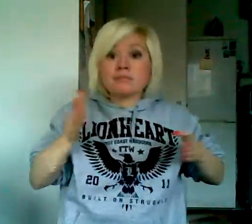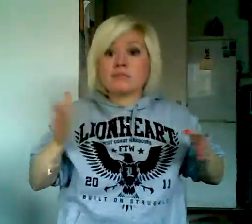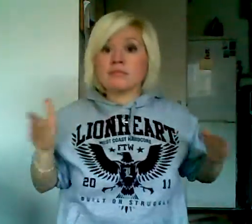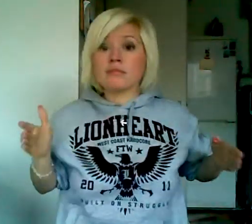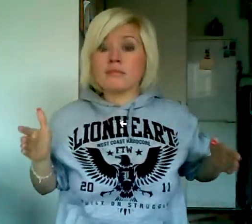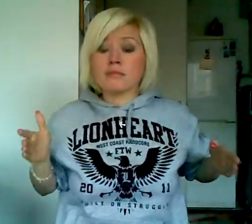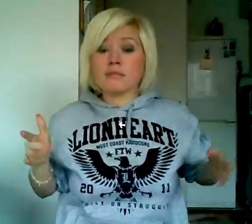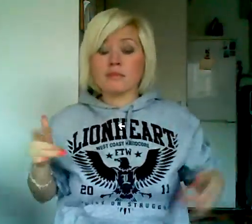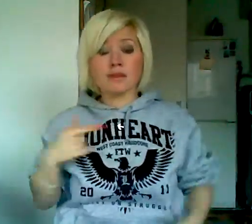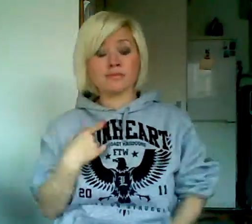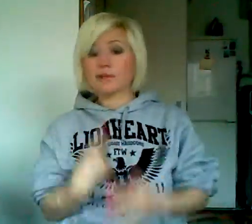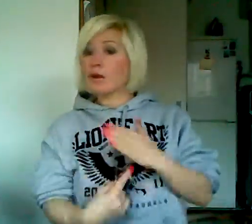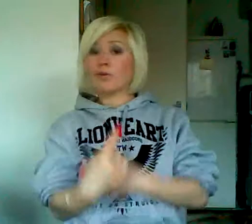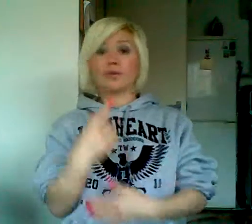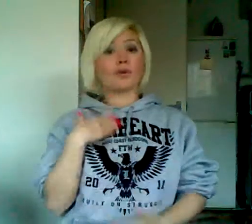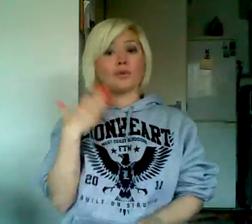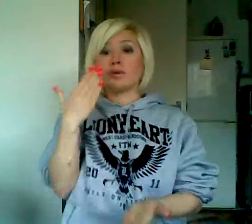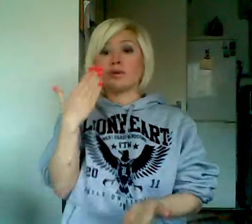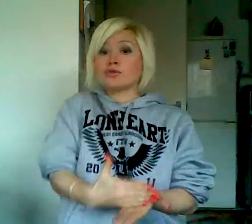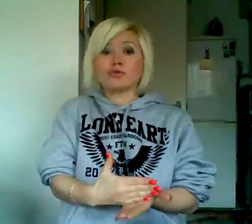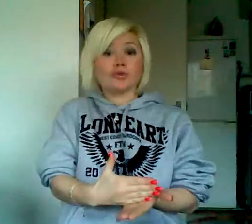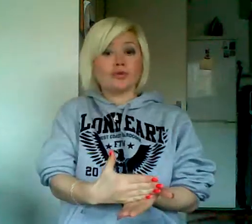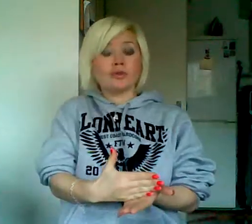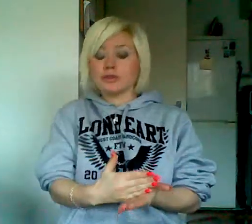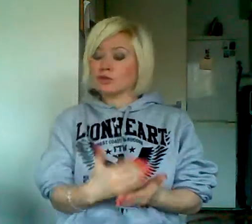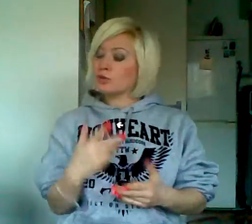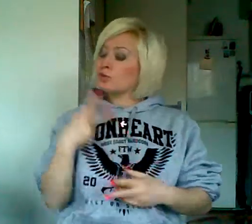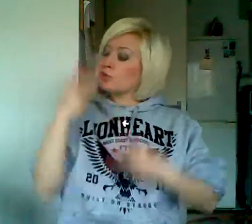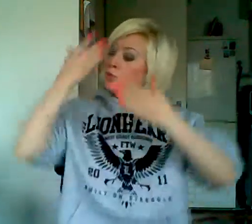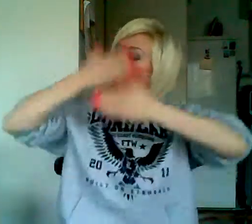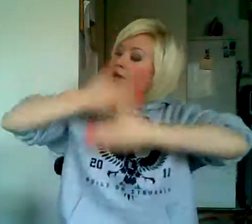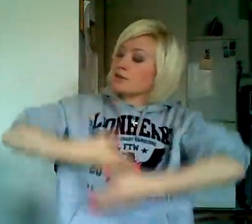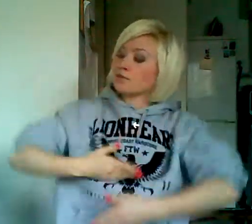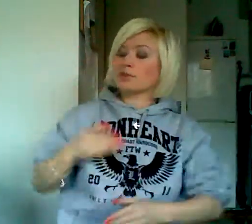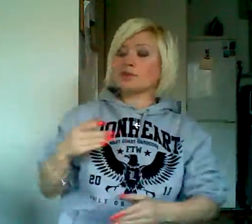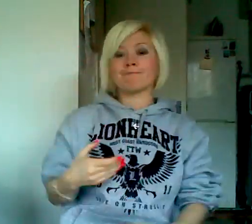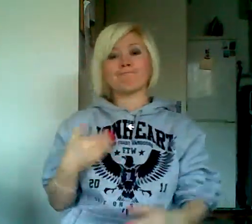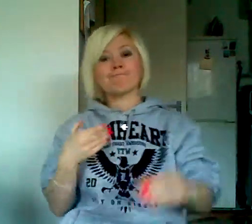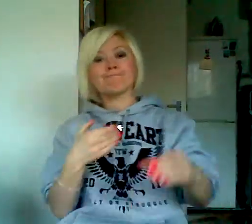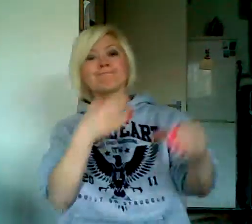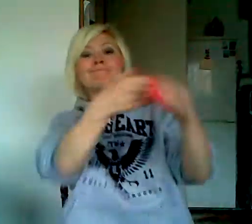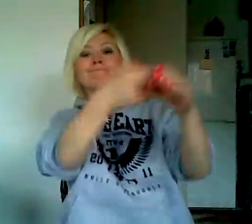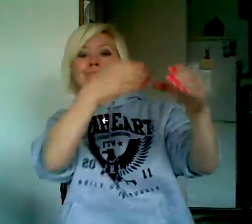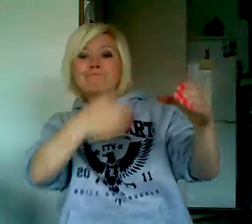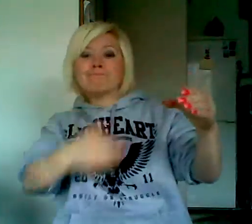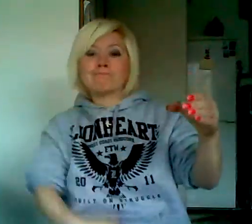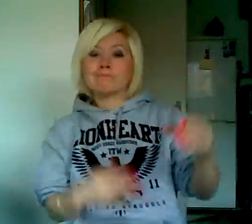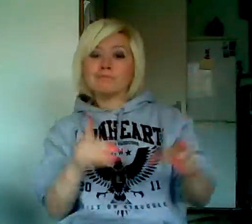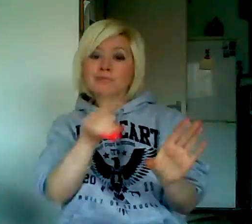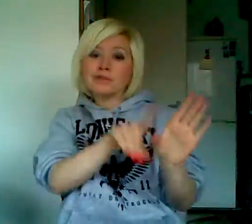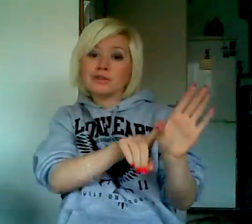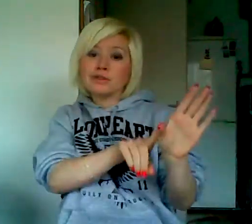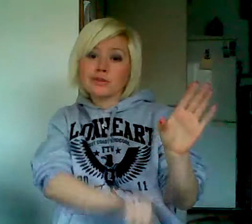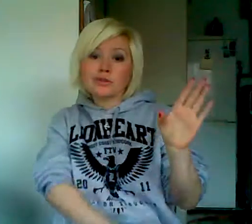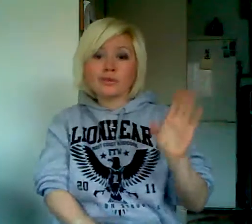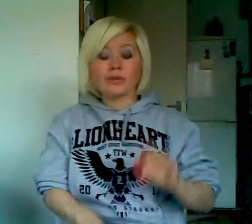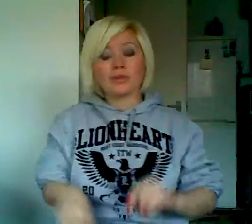submarine. I only want the truth, so tonight we drink tears. I'll never